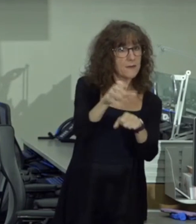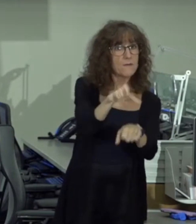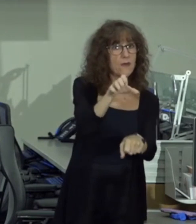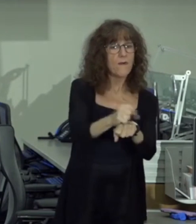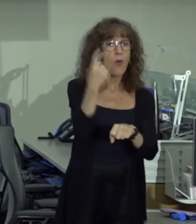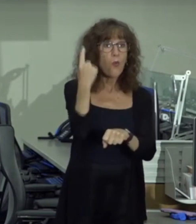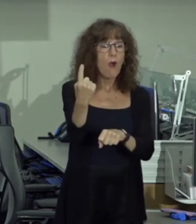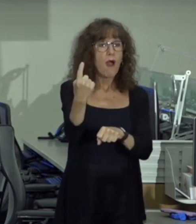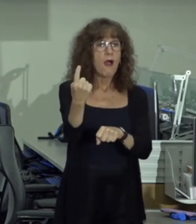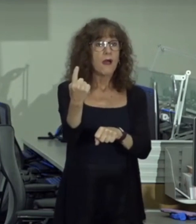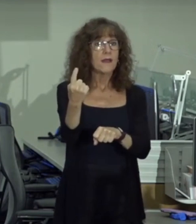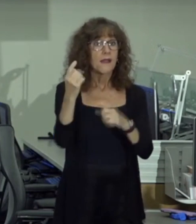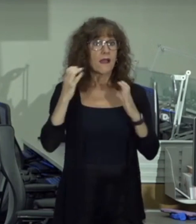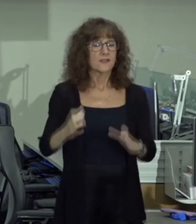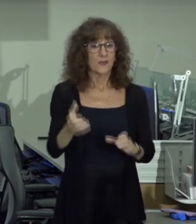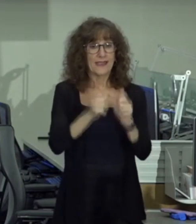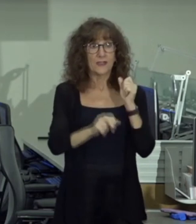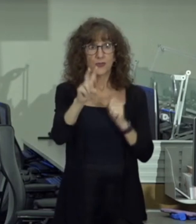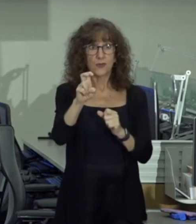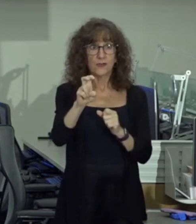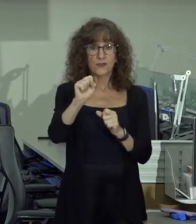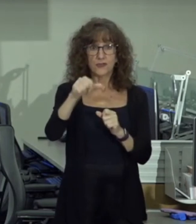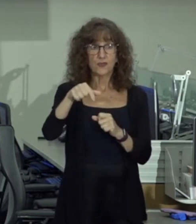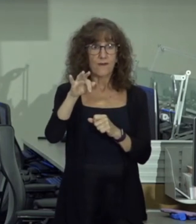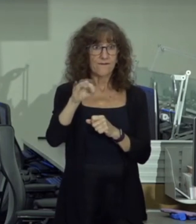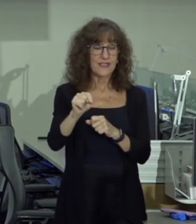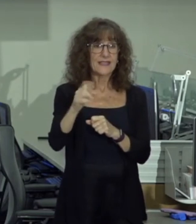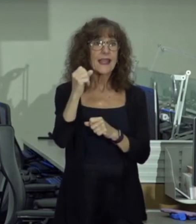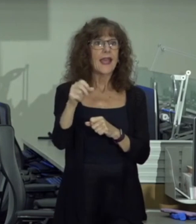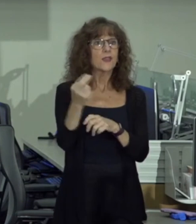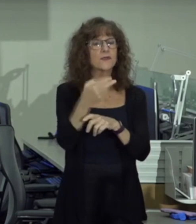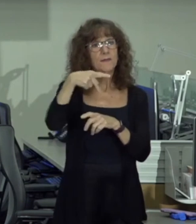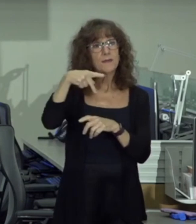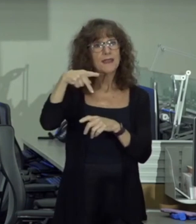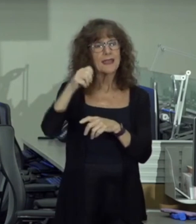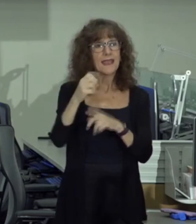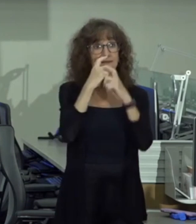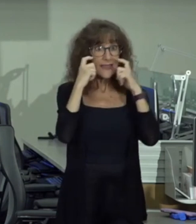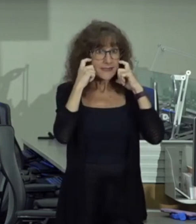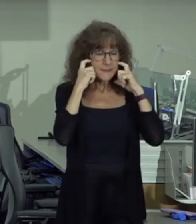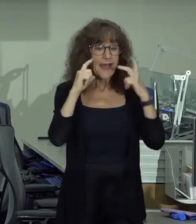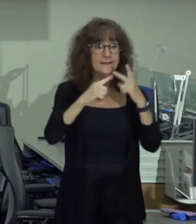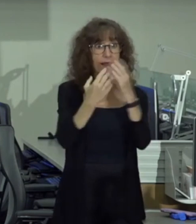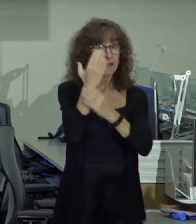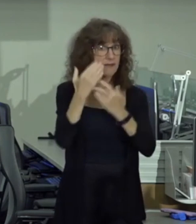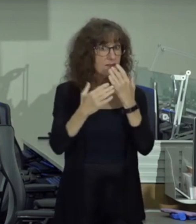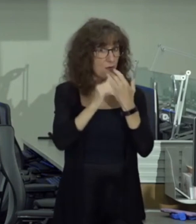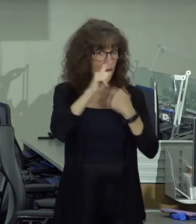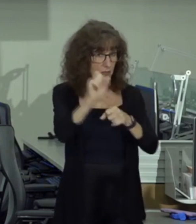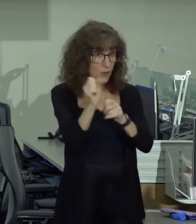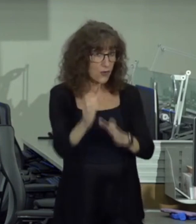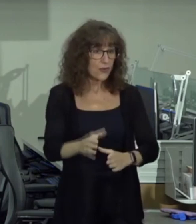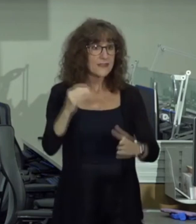one customer per 200 square feet, and use of PPE. This includes face masks, gloves for all employees,